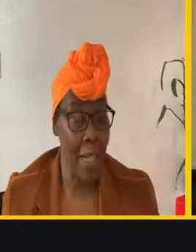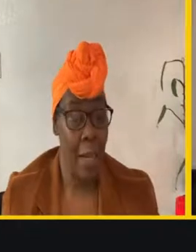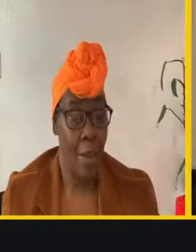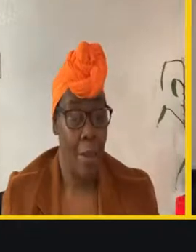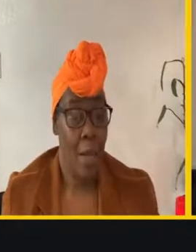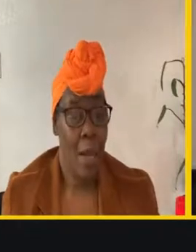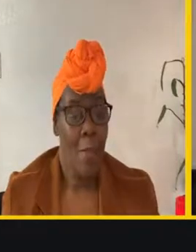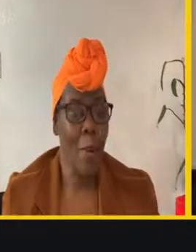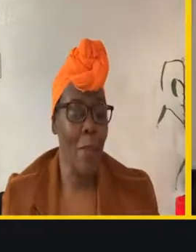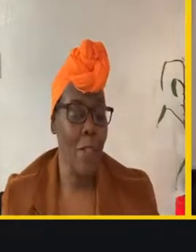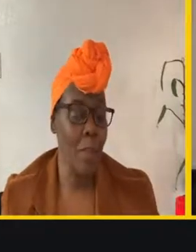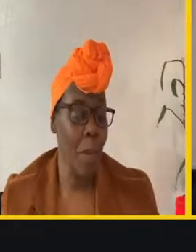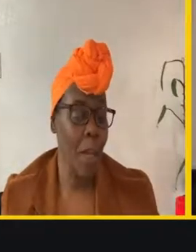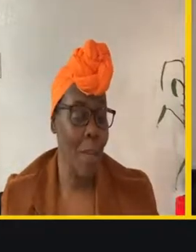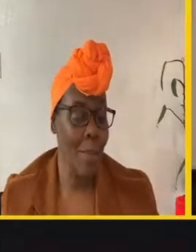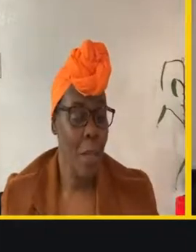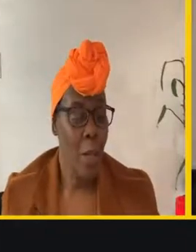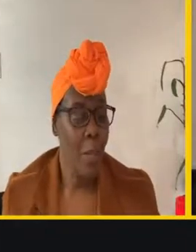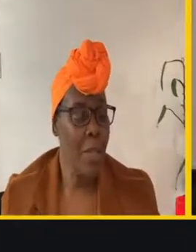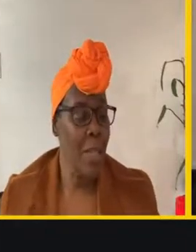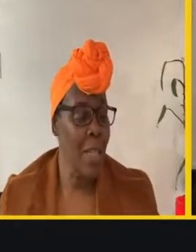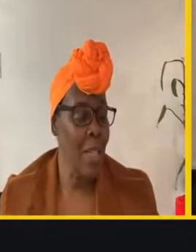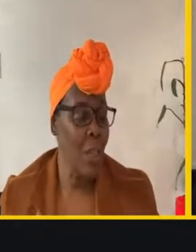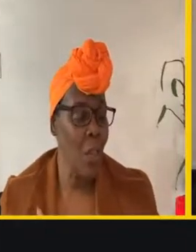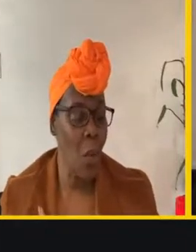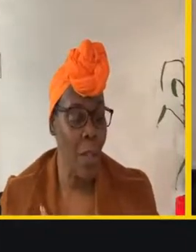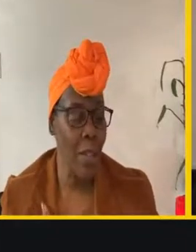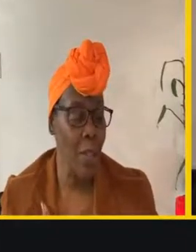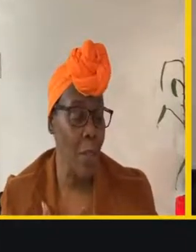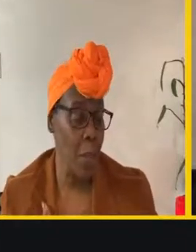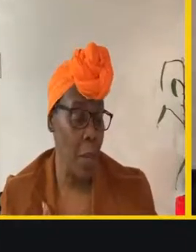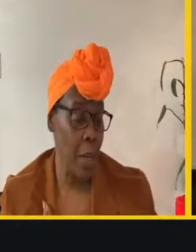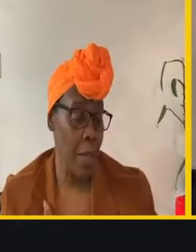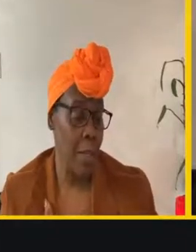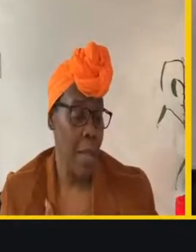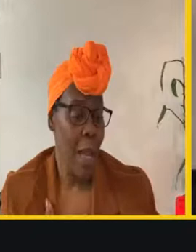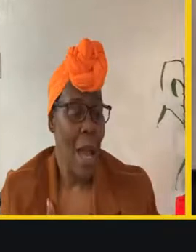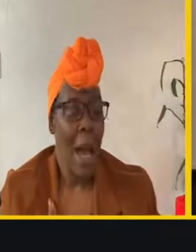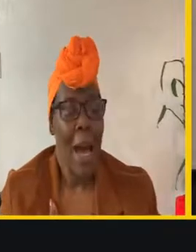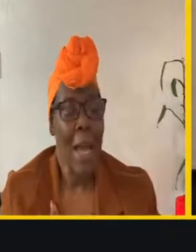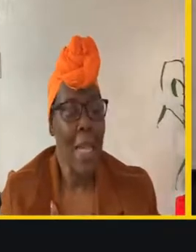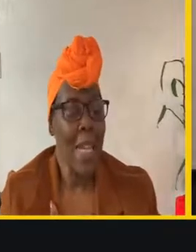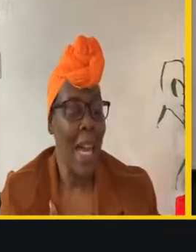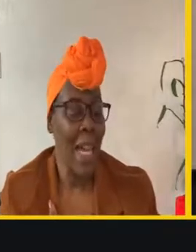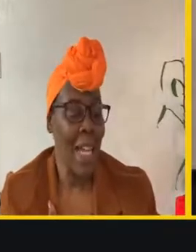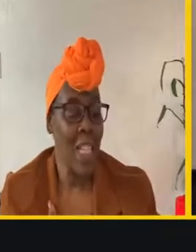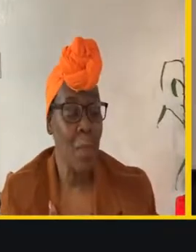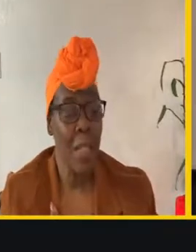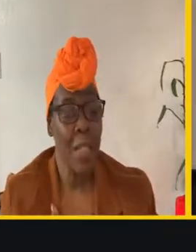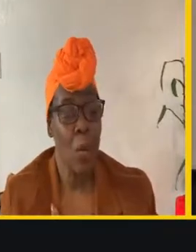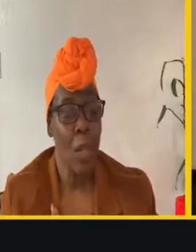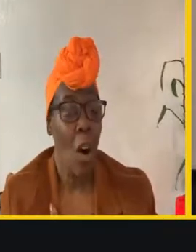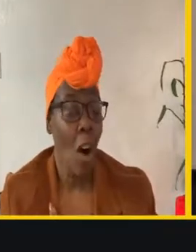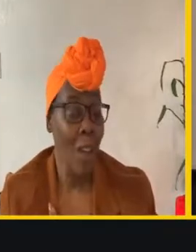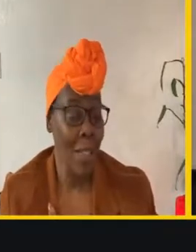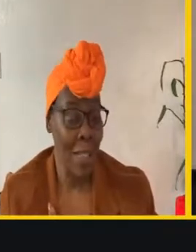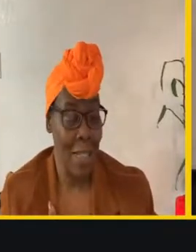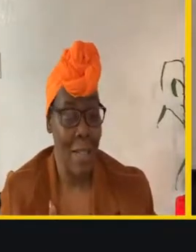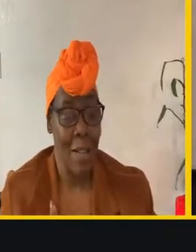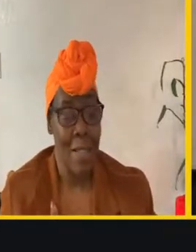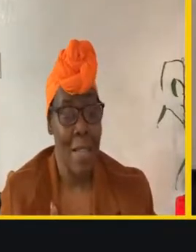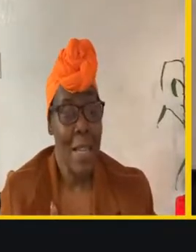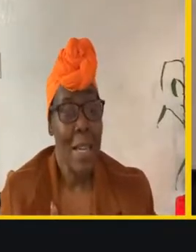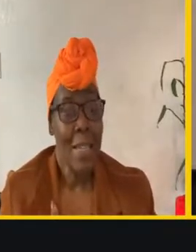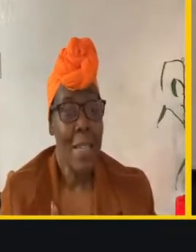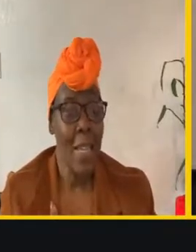privileged as all get up. Breakfast in bed, presented in sterling silver trays. I ate eggs Benedict with